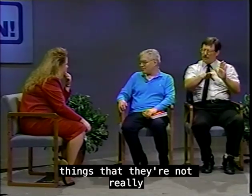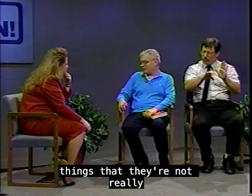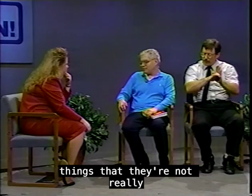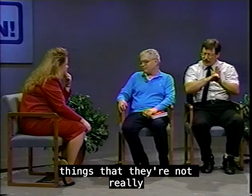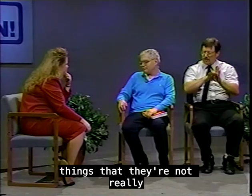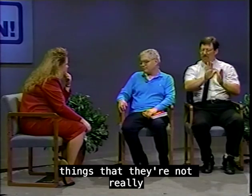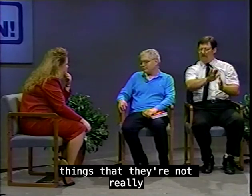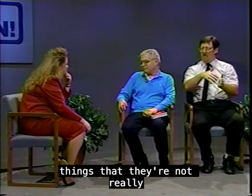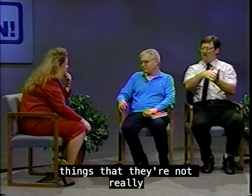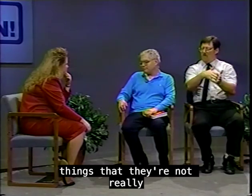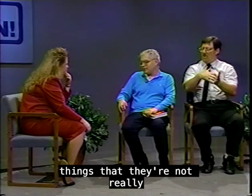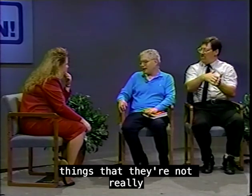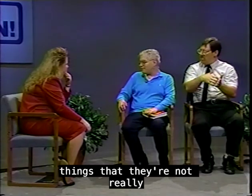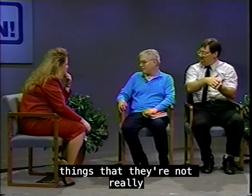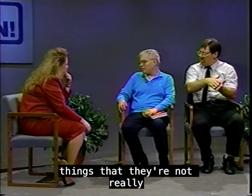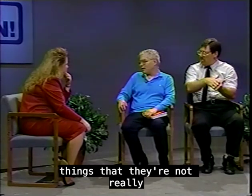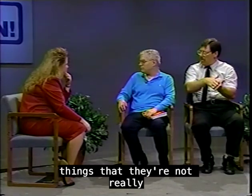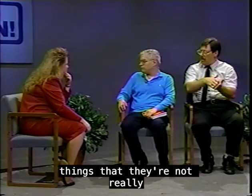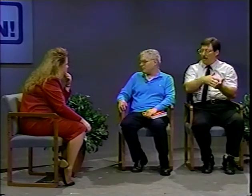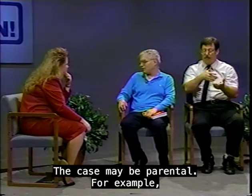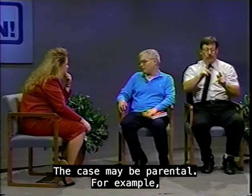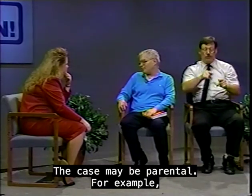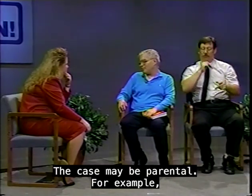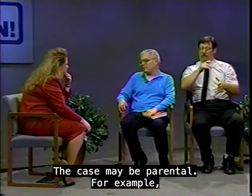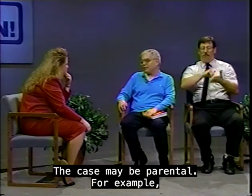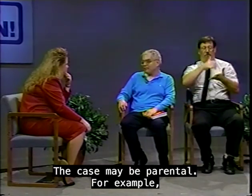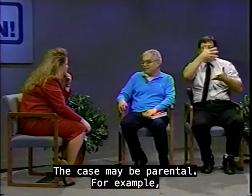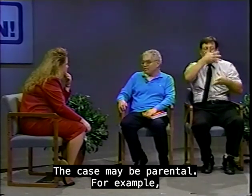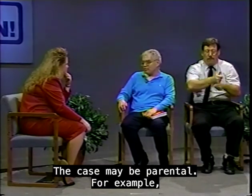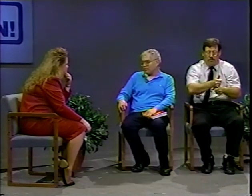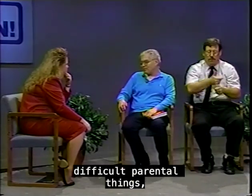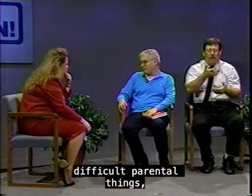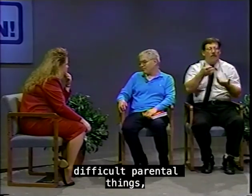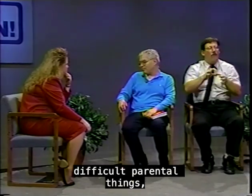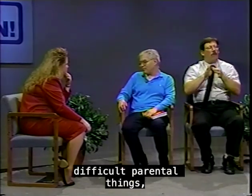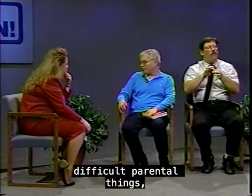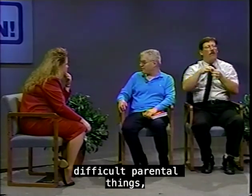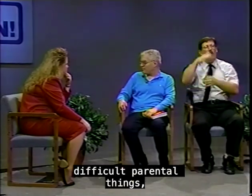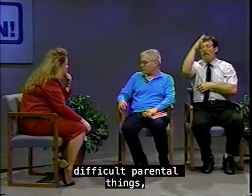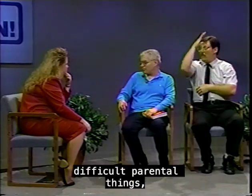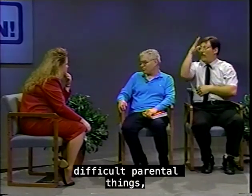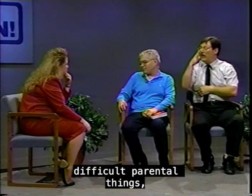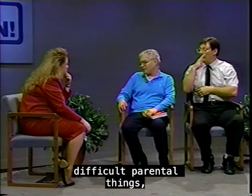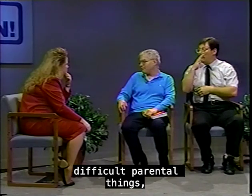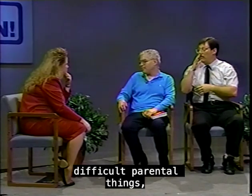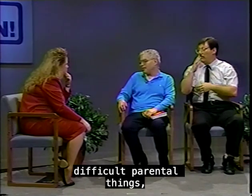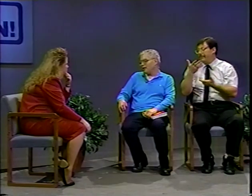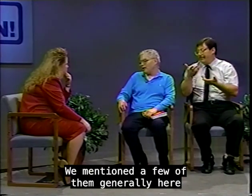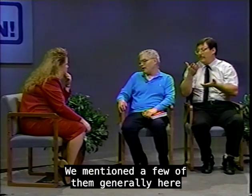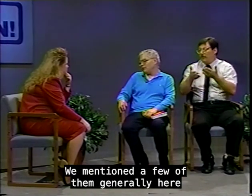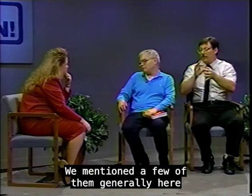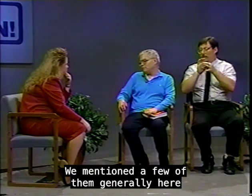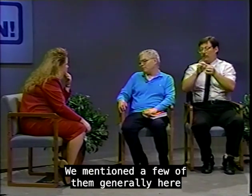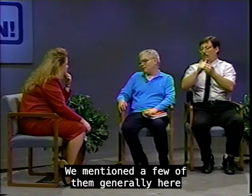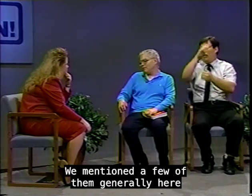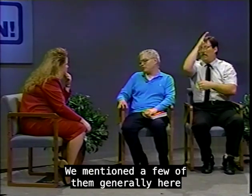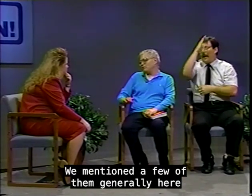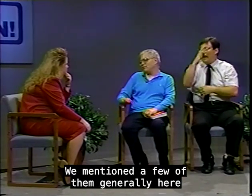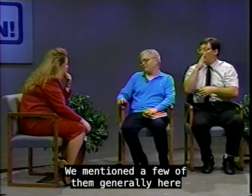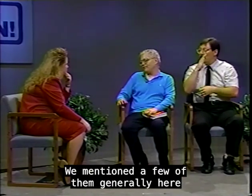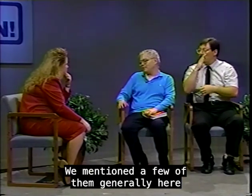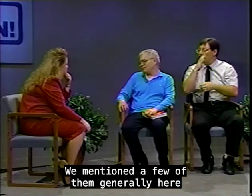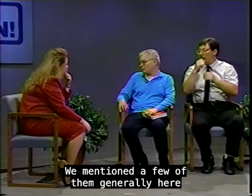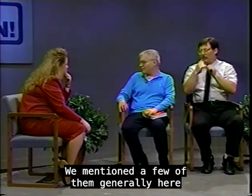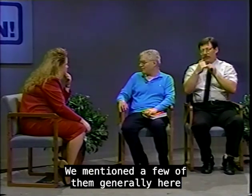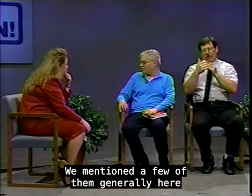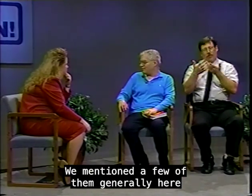really that confident about. As the case may be parental, for example, difficult parental things, that sort of thing. We mentioned